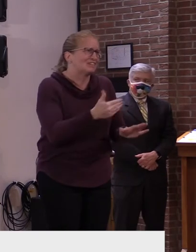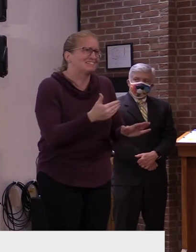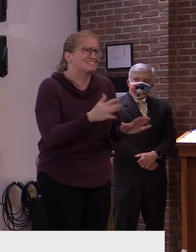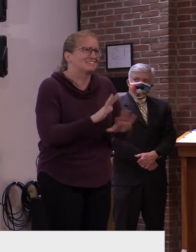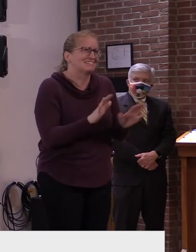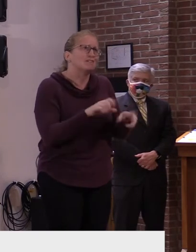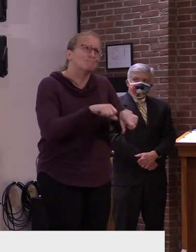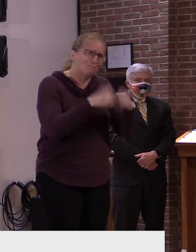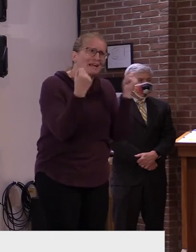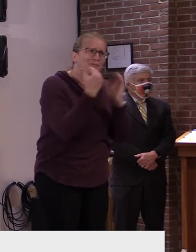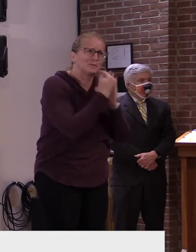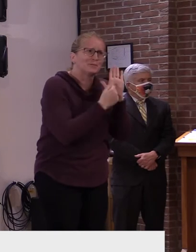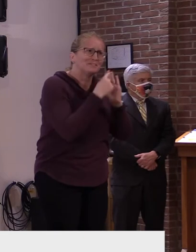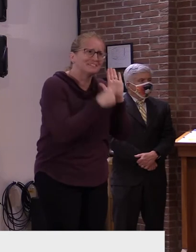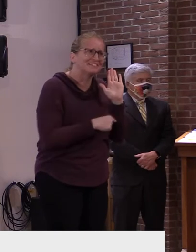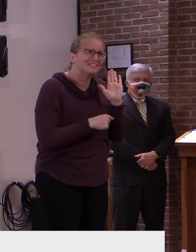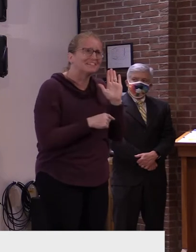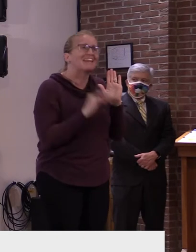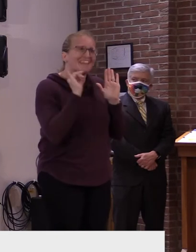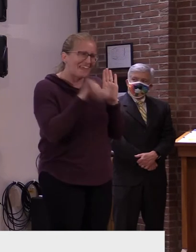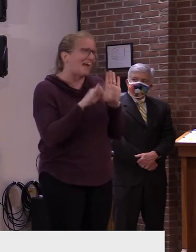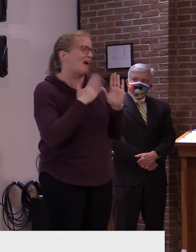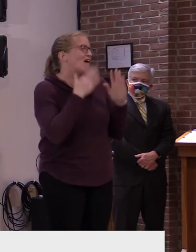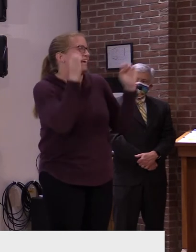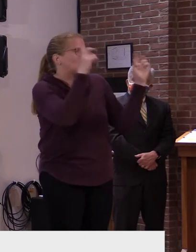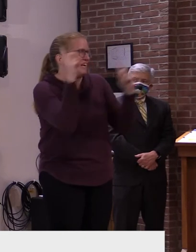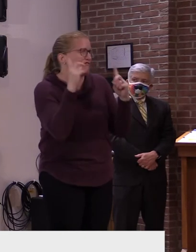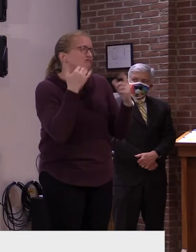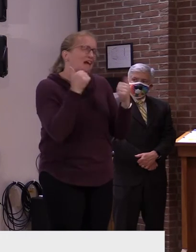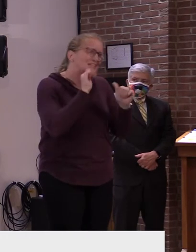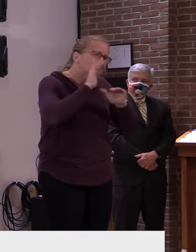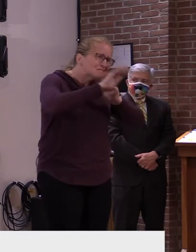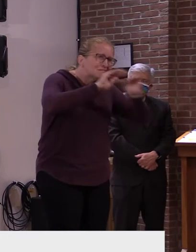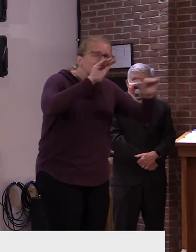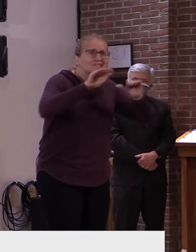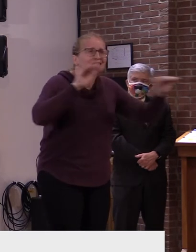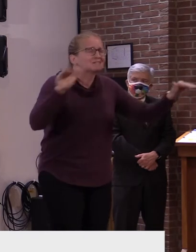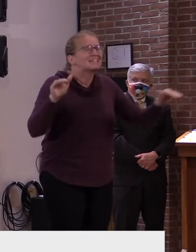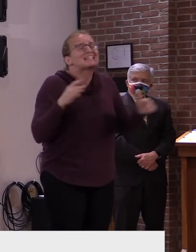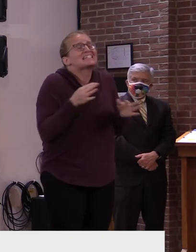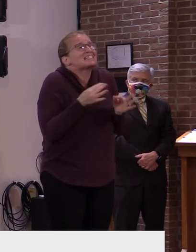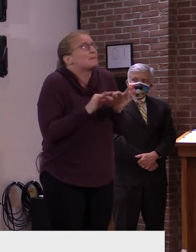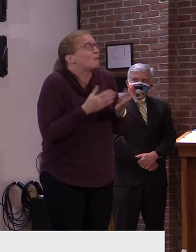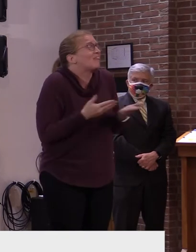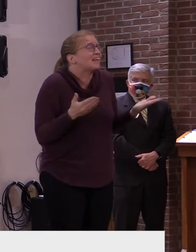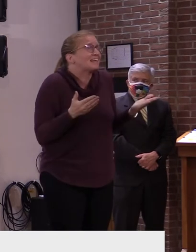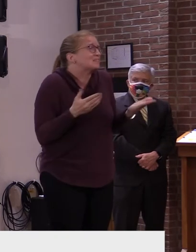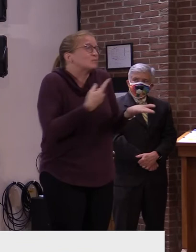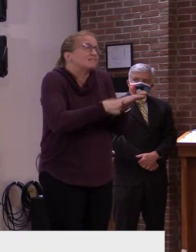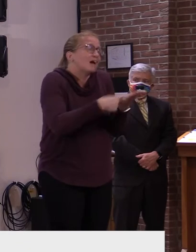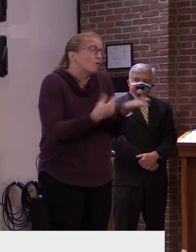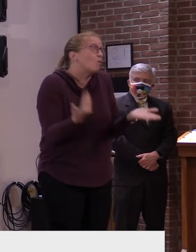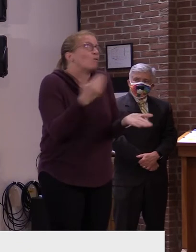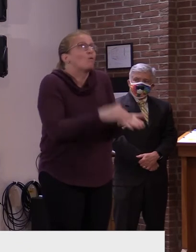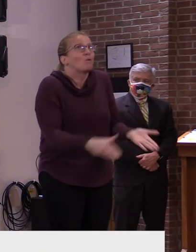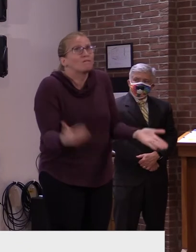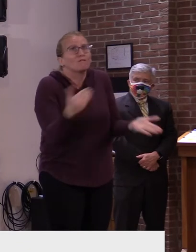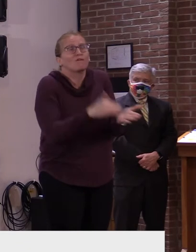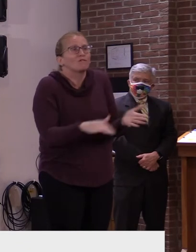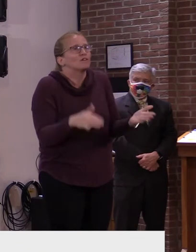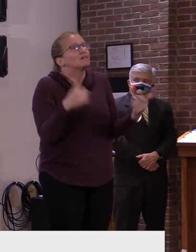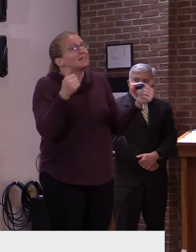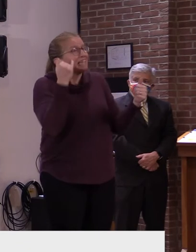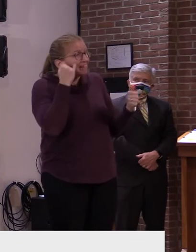to educate people on it's really about wearing a mat those simple things we talk about all the time you know limit the gathering